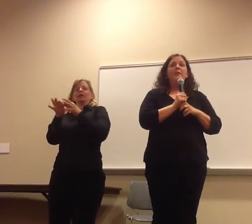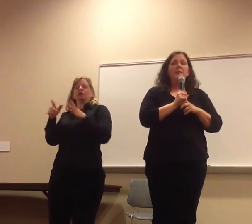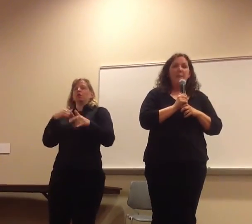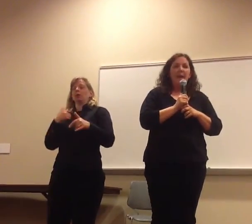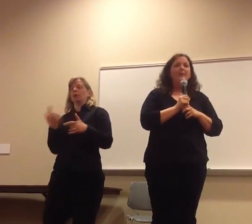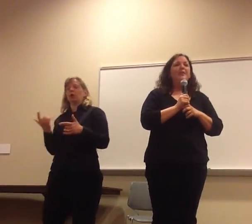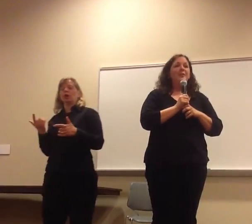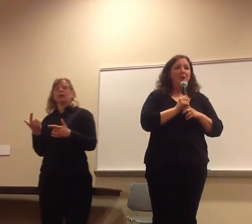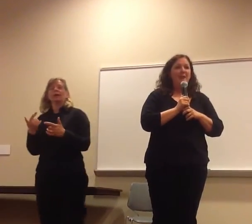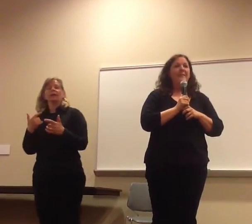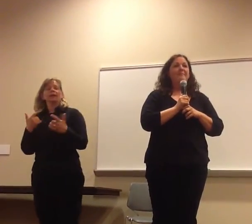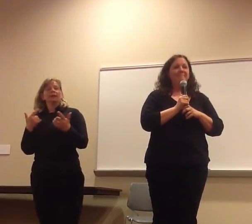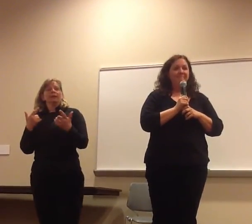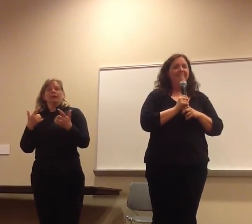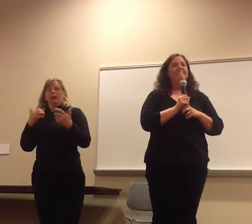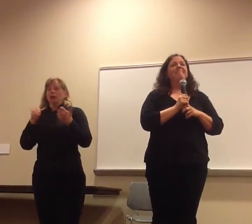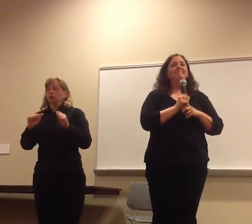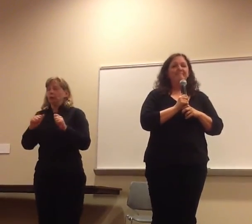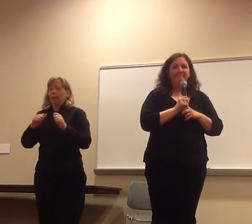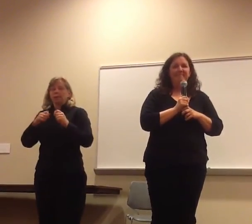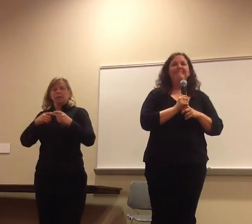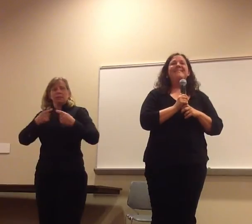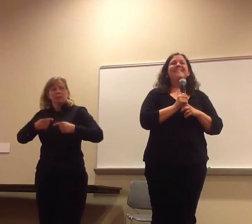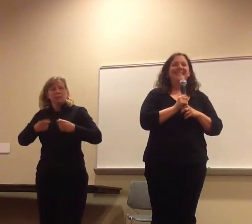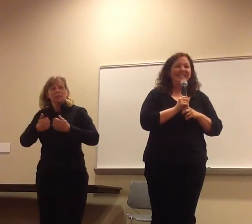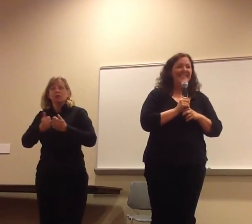sat there and smiled and nodded.